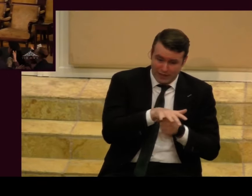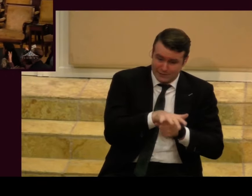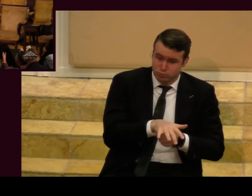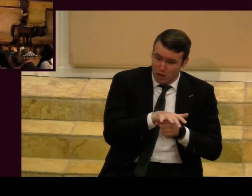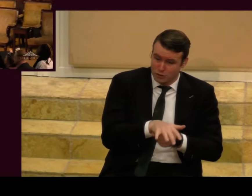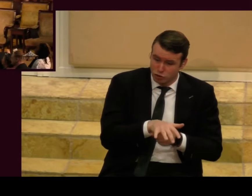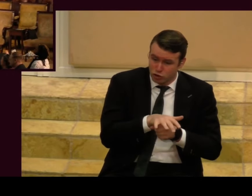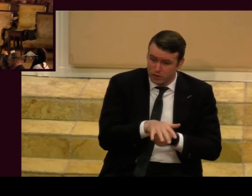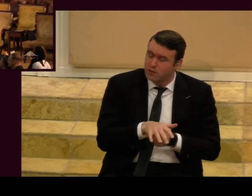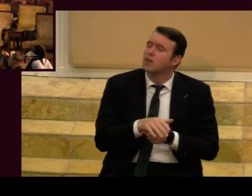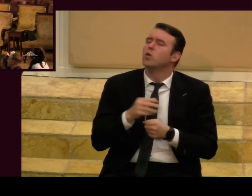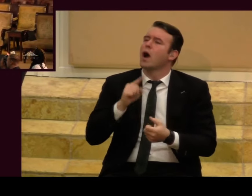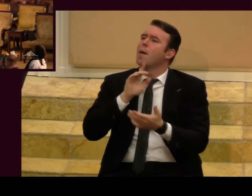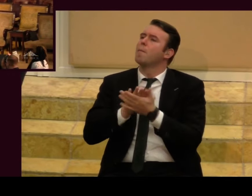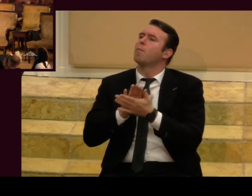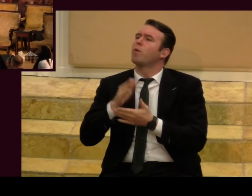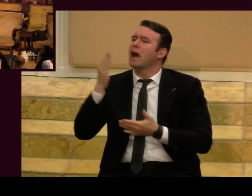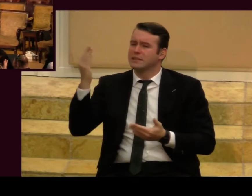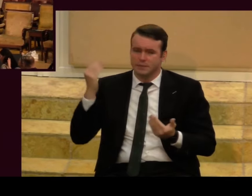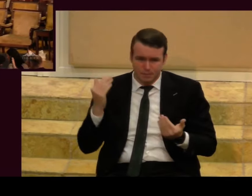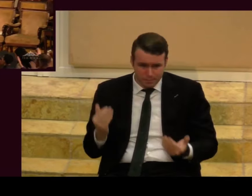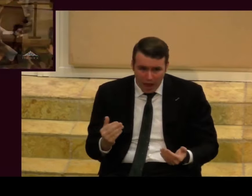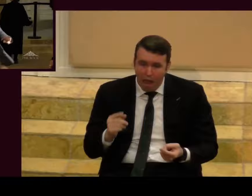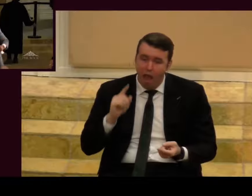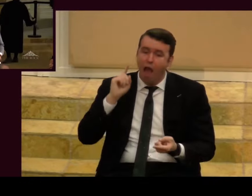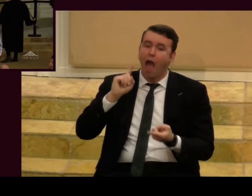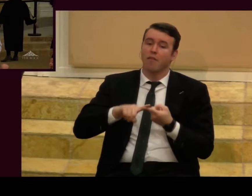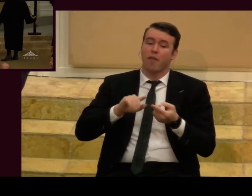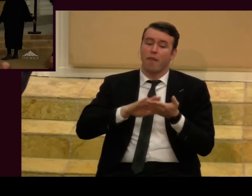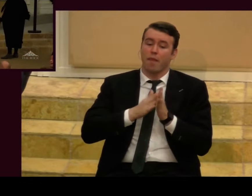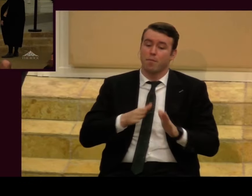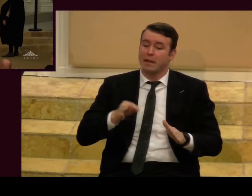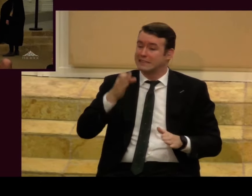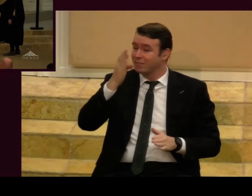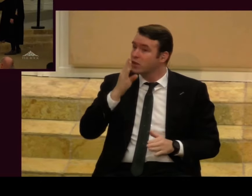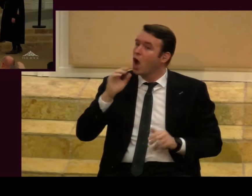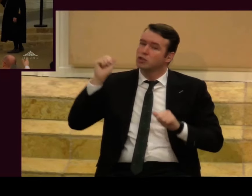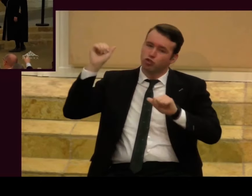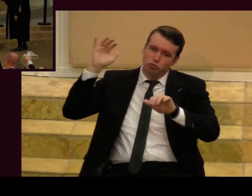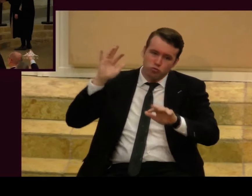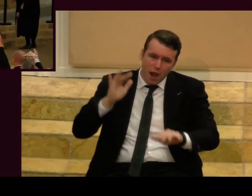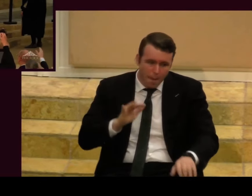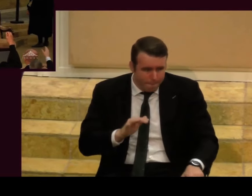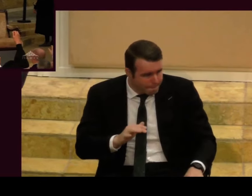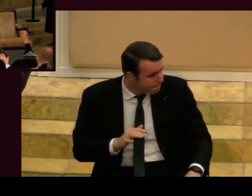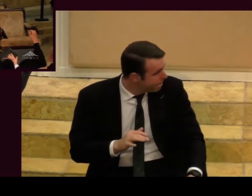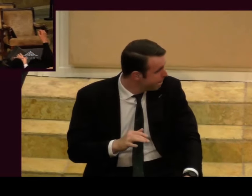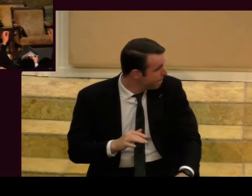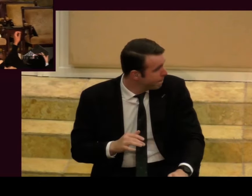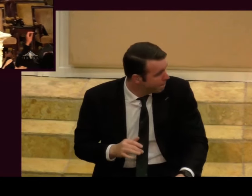pressure. Somebody begin to praise him until the peace of God begins to come.